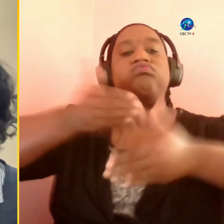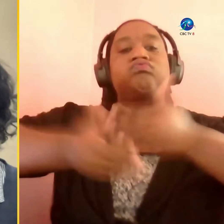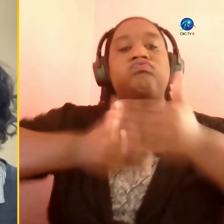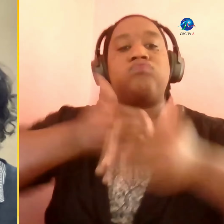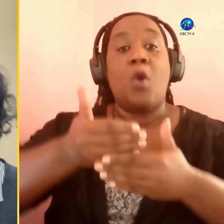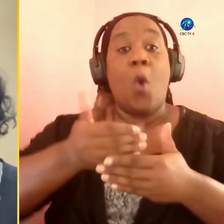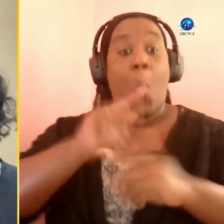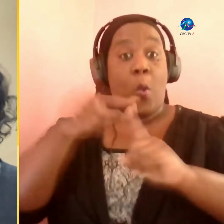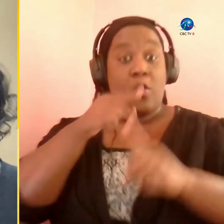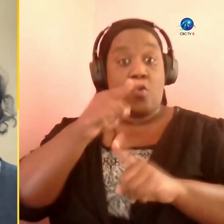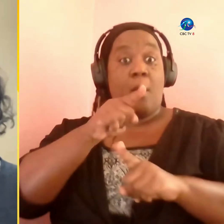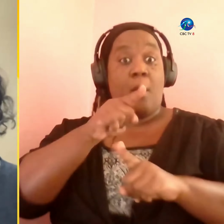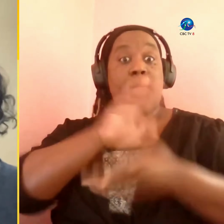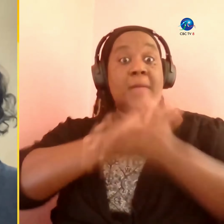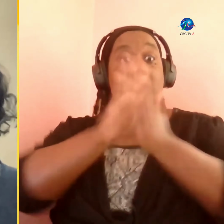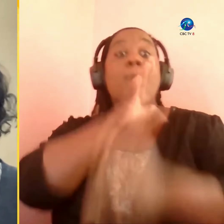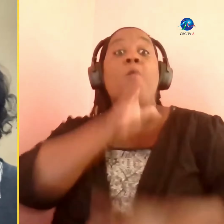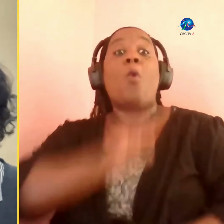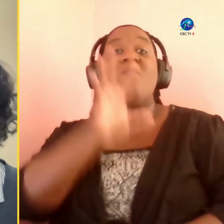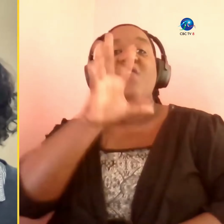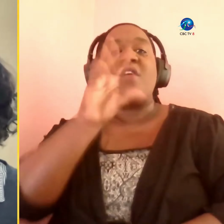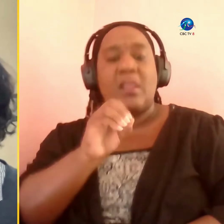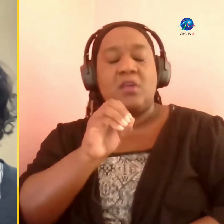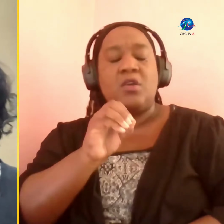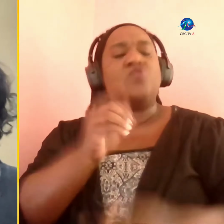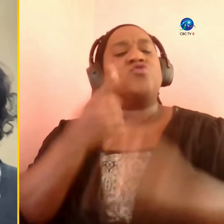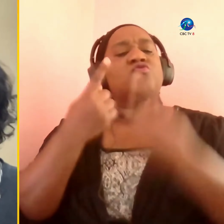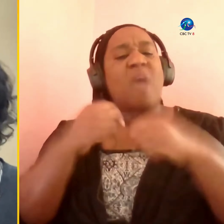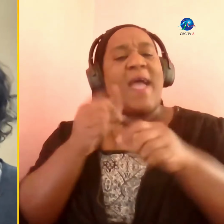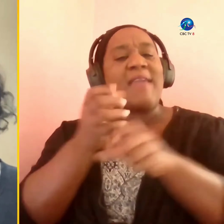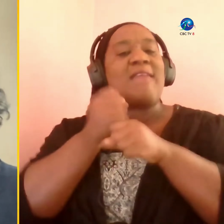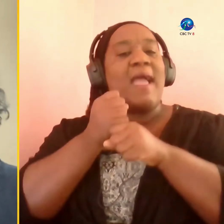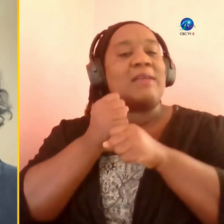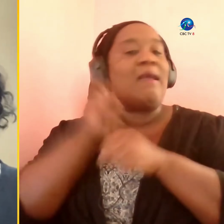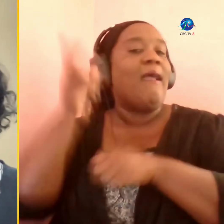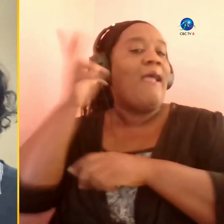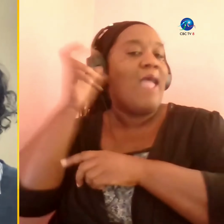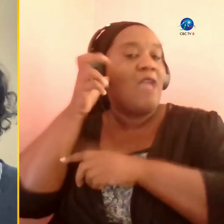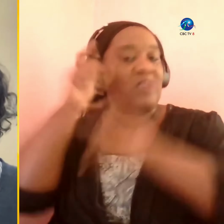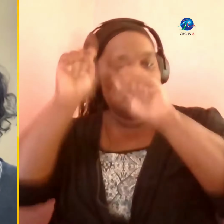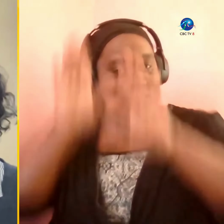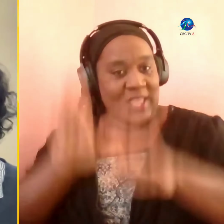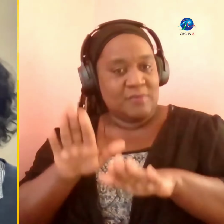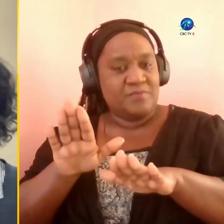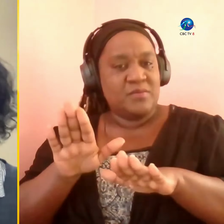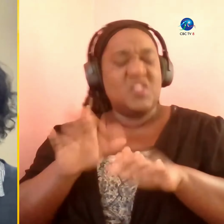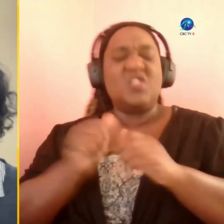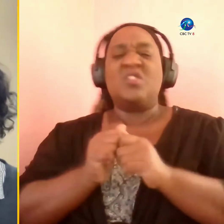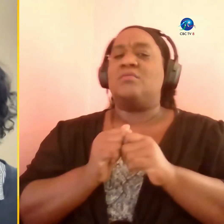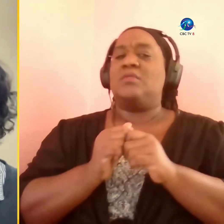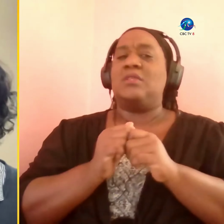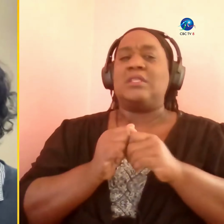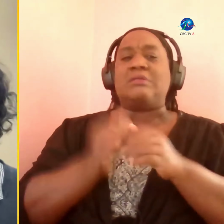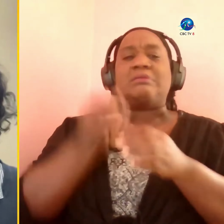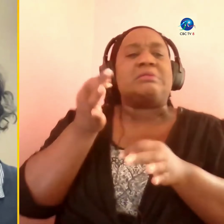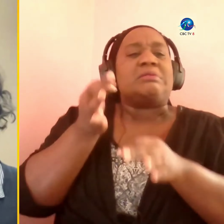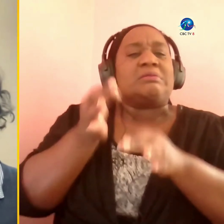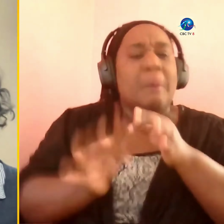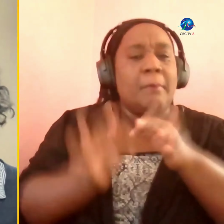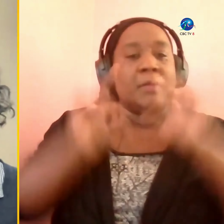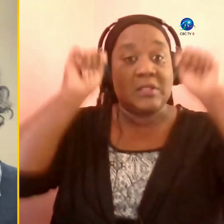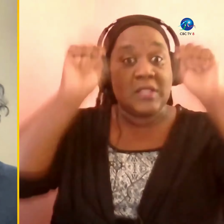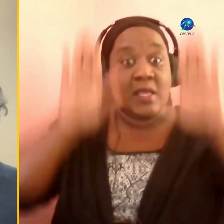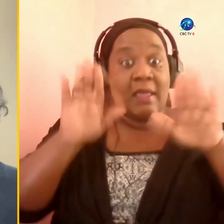turn 50, try and get a hearing test, even if it's just what we call a baseline. So that if anything happens,